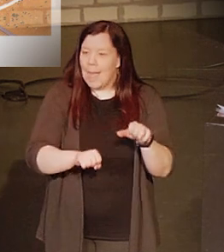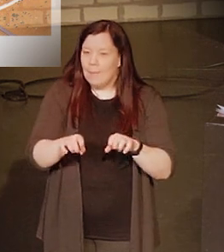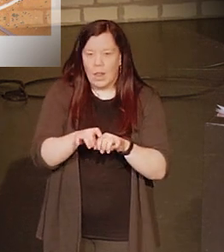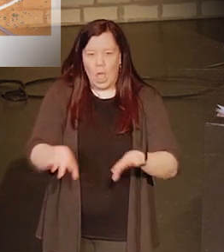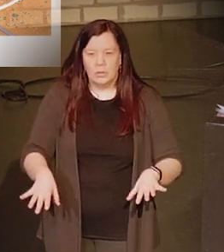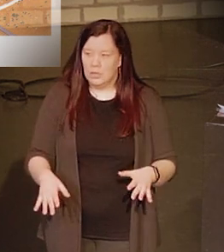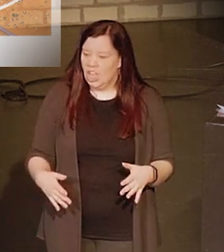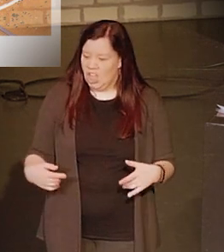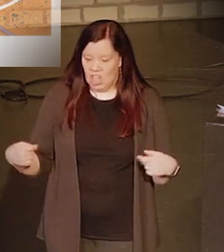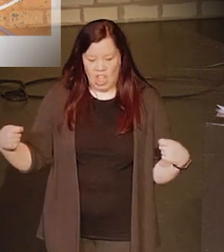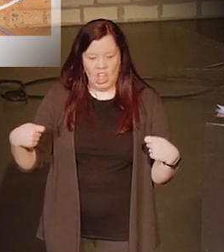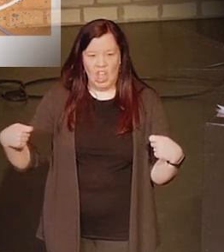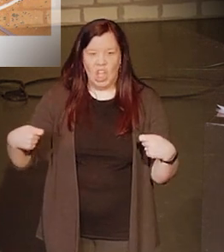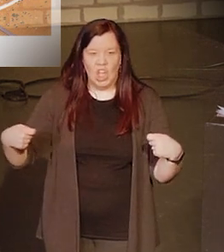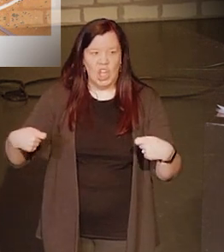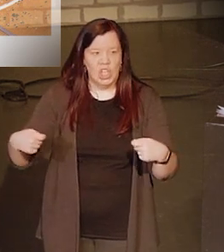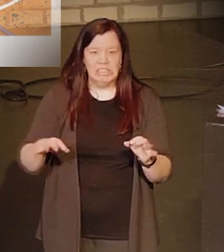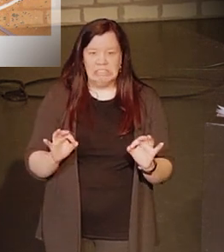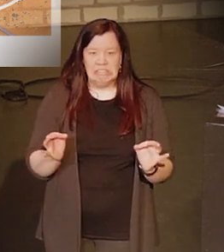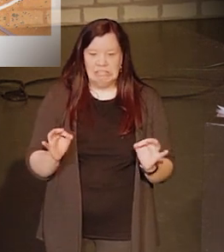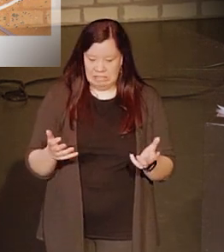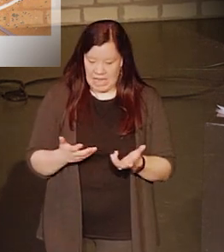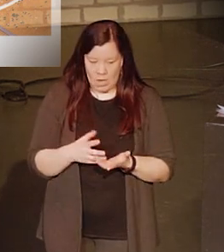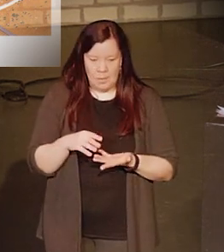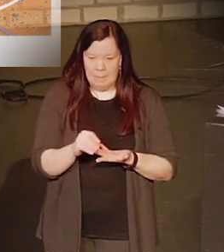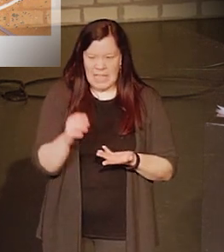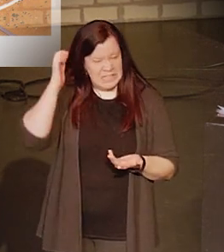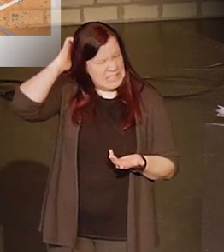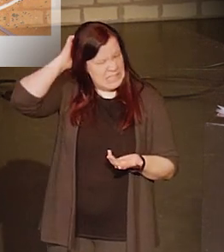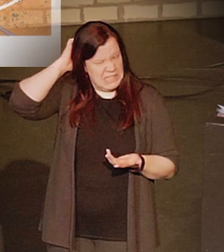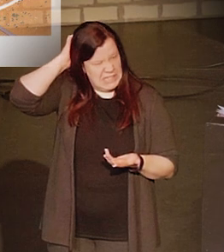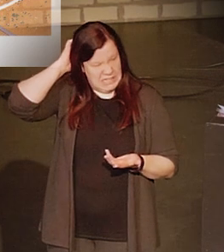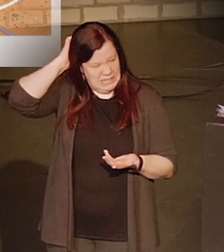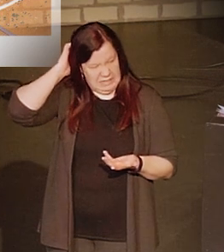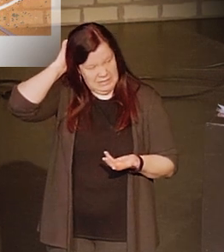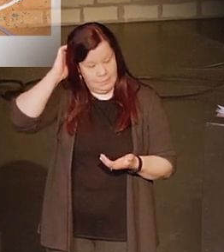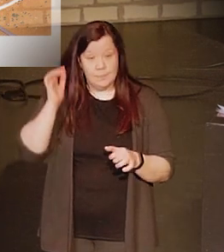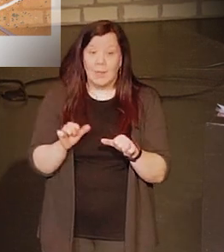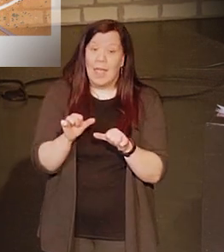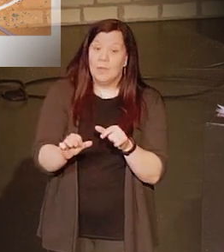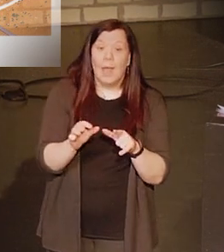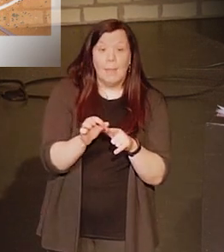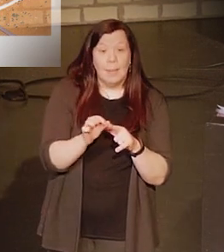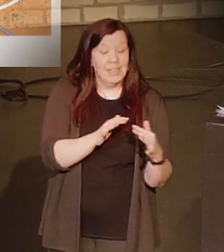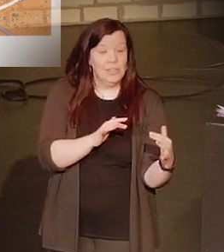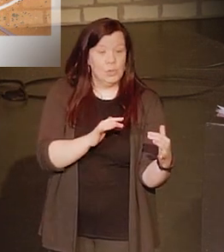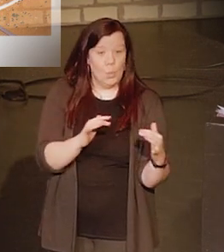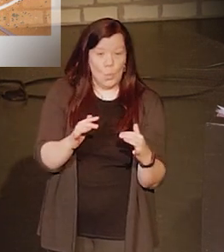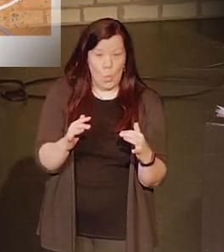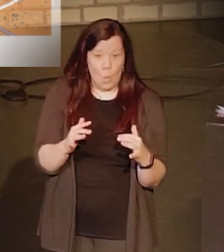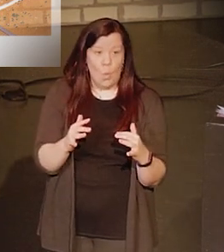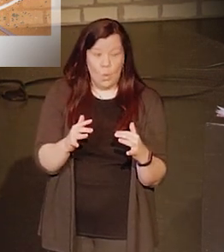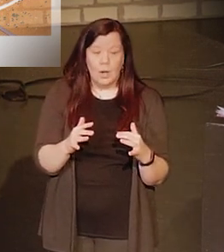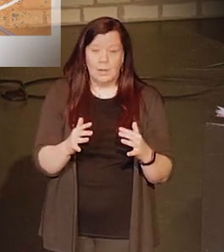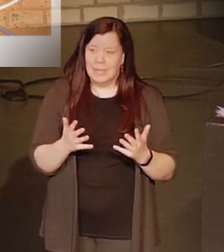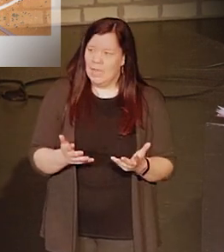more tribute coming in, nothing coming in to fill its coffers. Athens, in post the end of the Peloponnesian War and into the beginning of the 4th